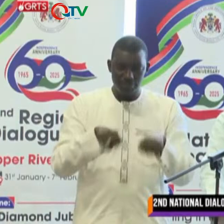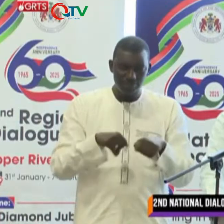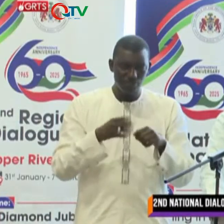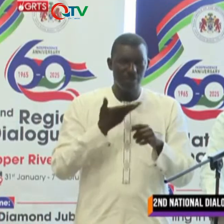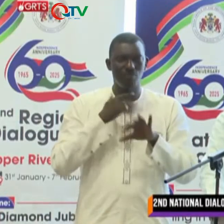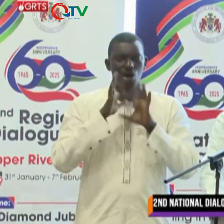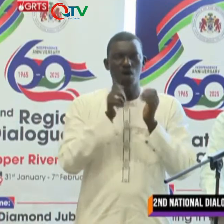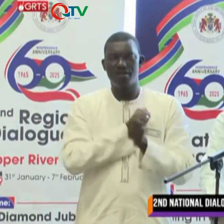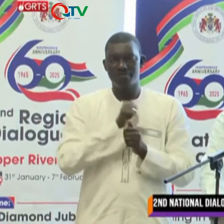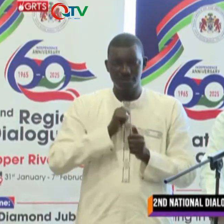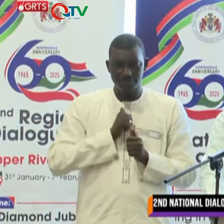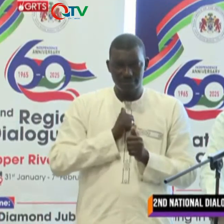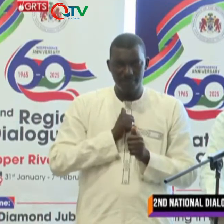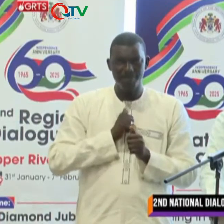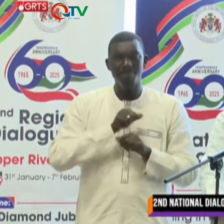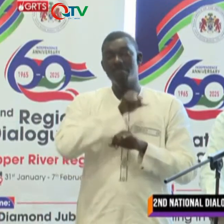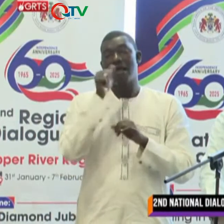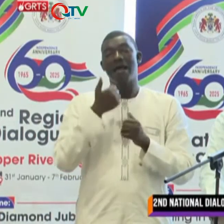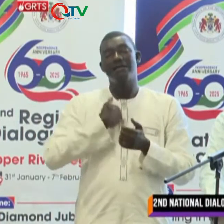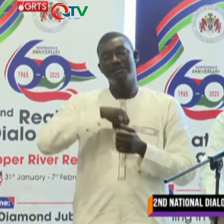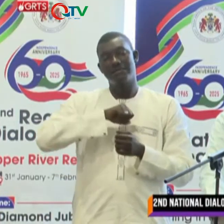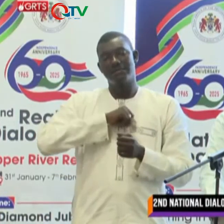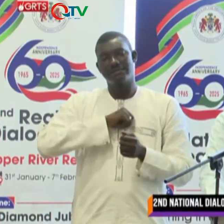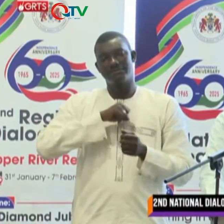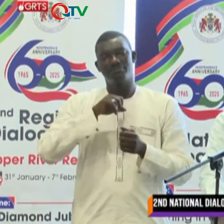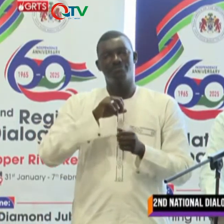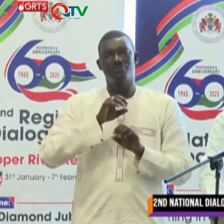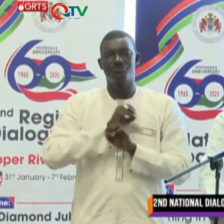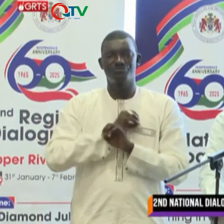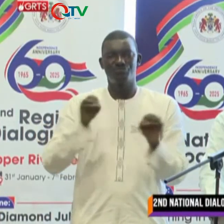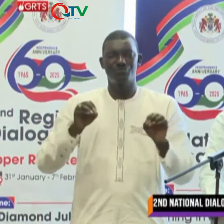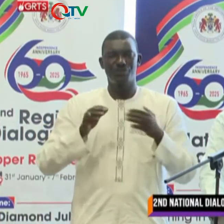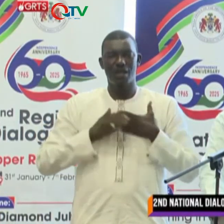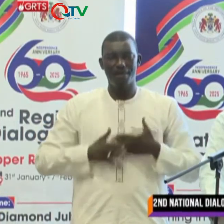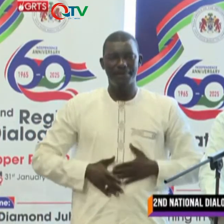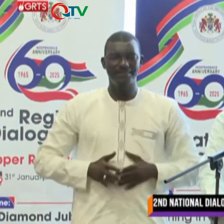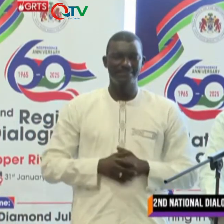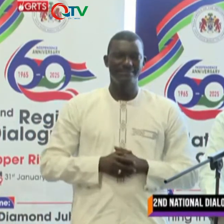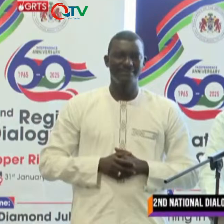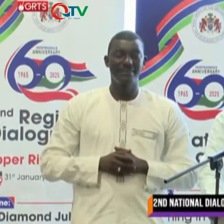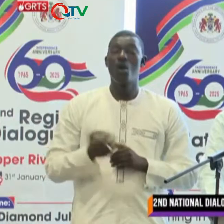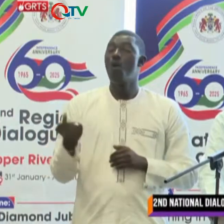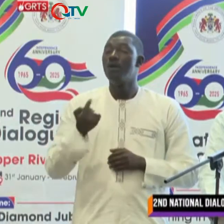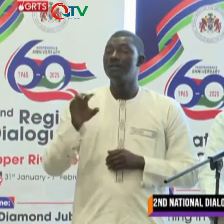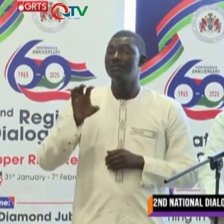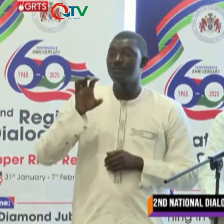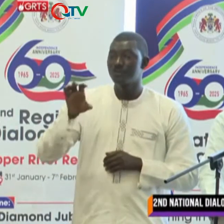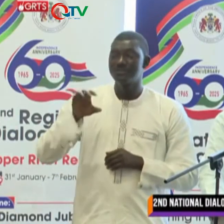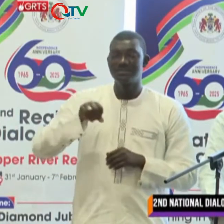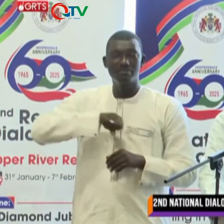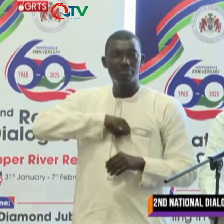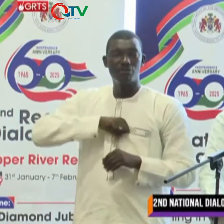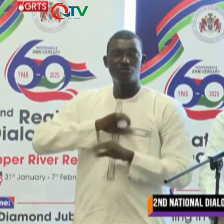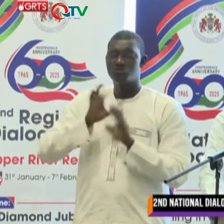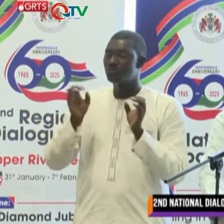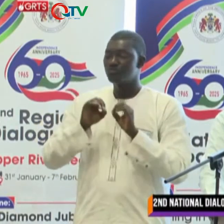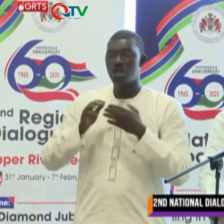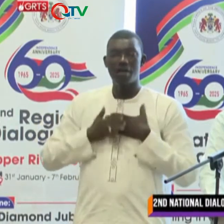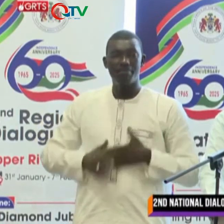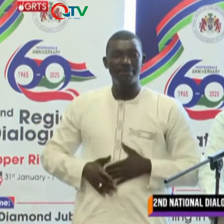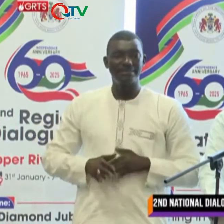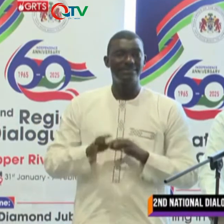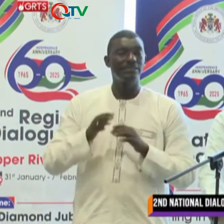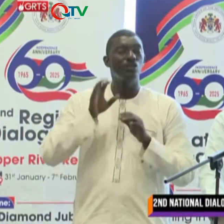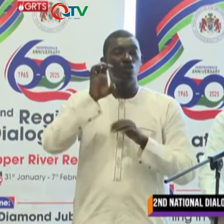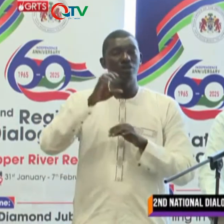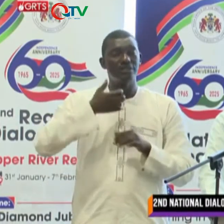of us, and they belong to no one, just as the nation belongs to no one. All of